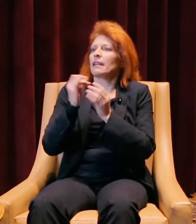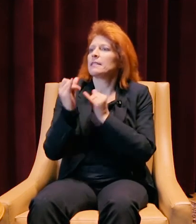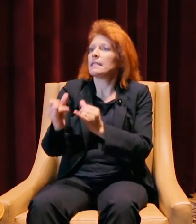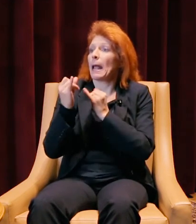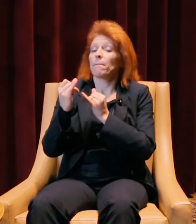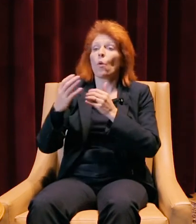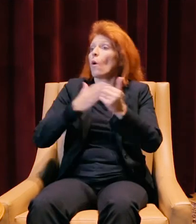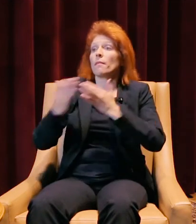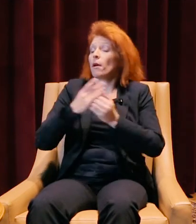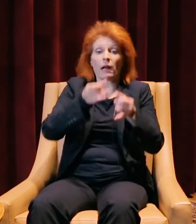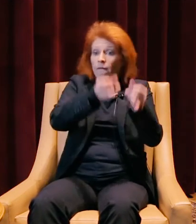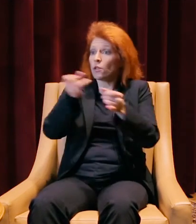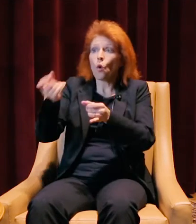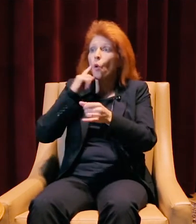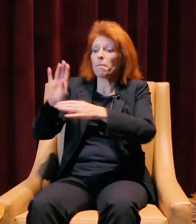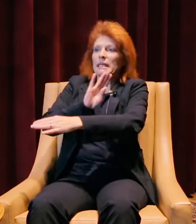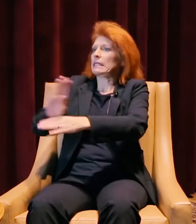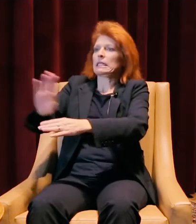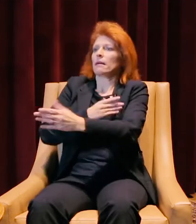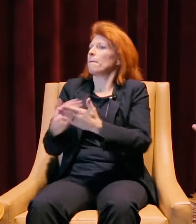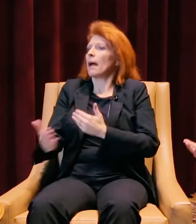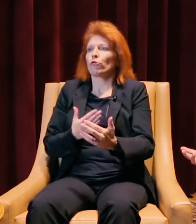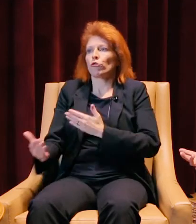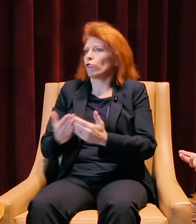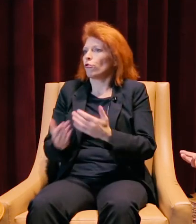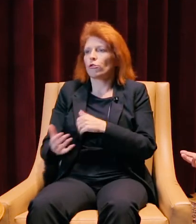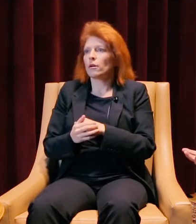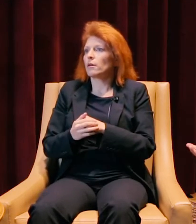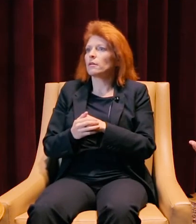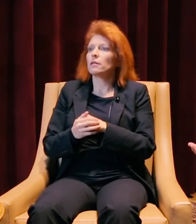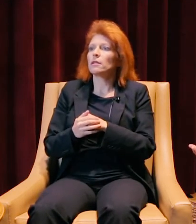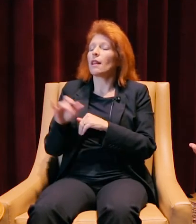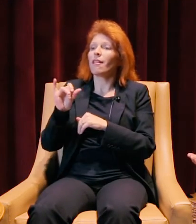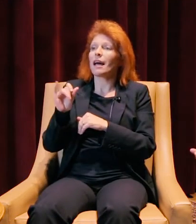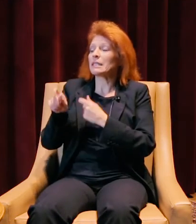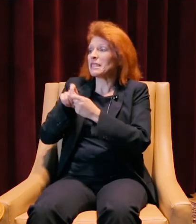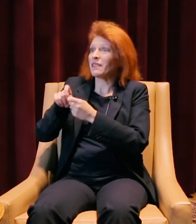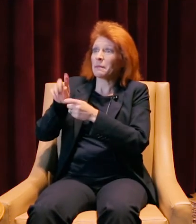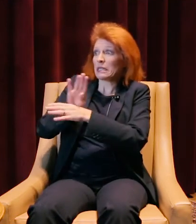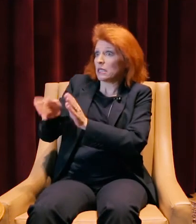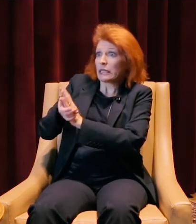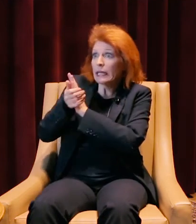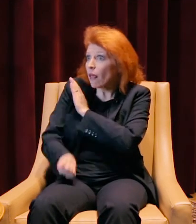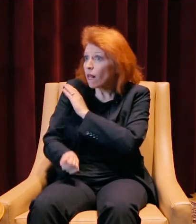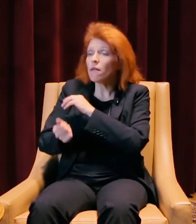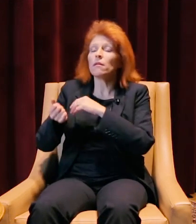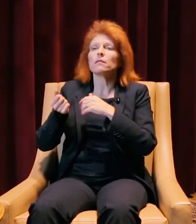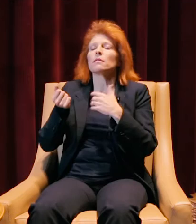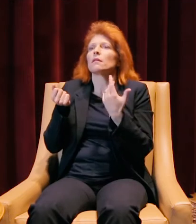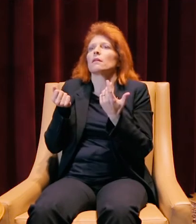on an individual or personal basis in terms of specific business skills,